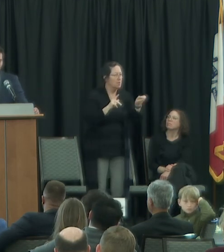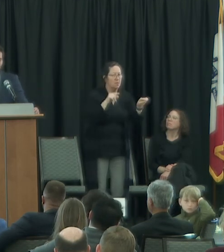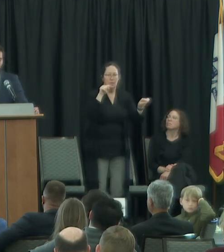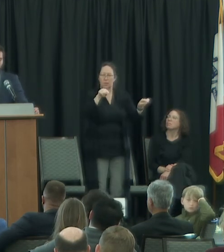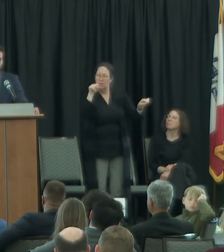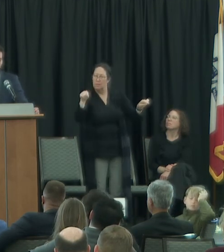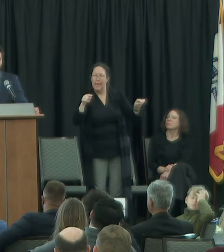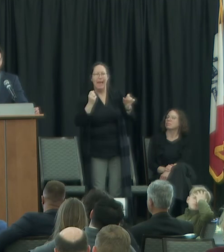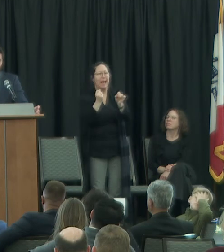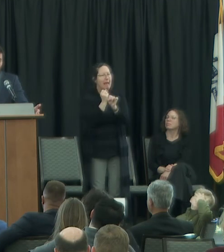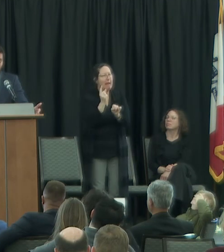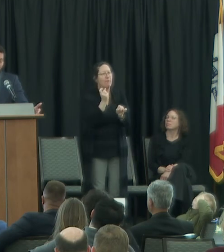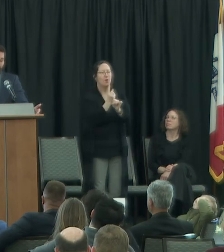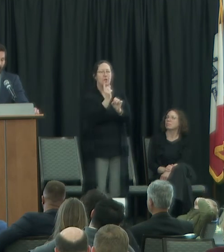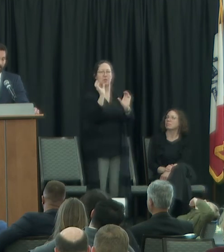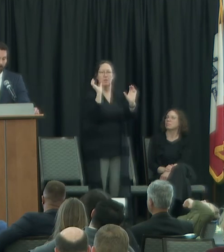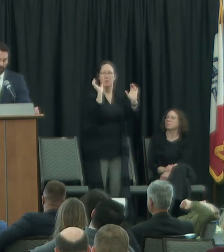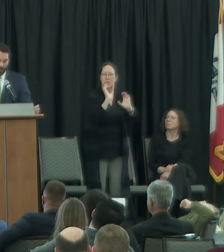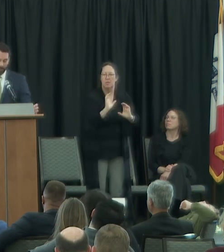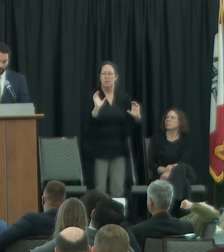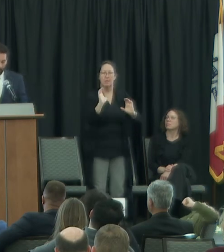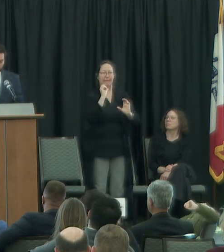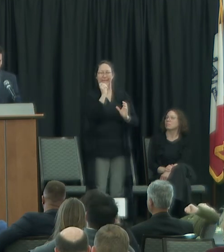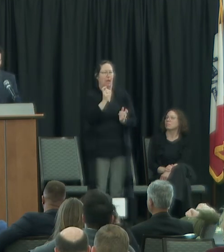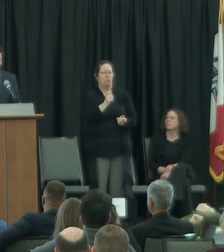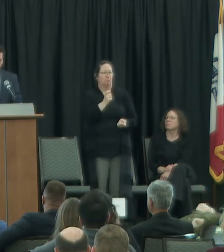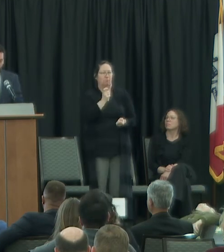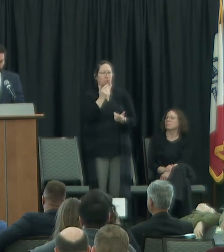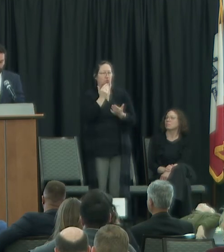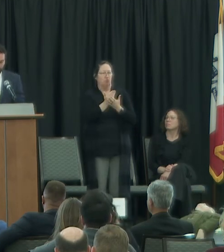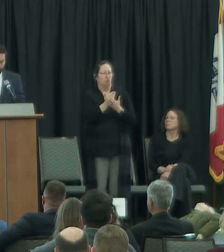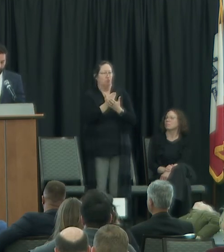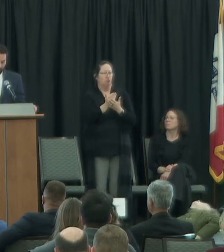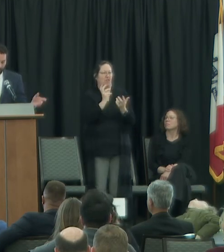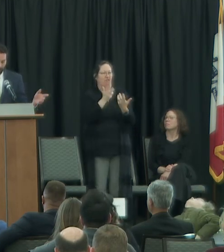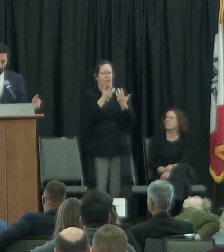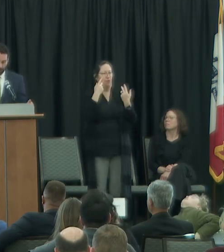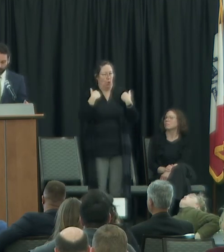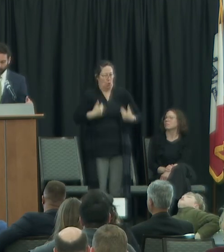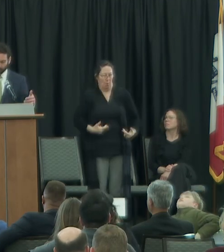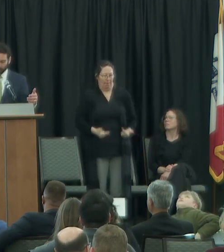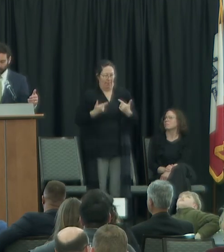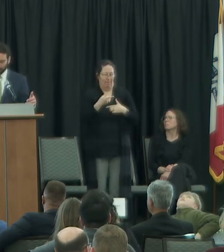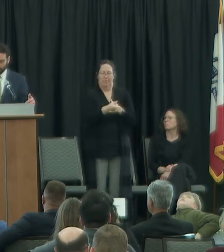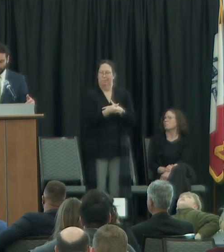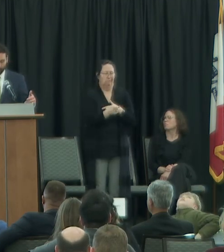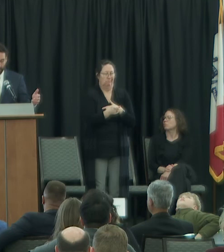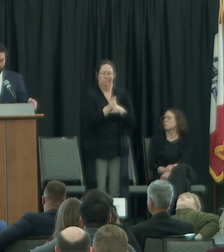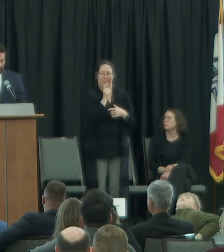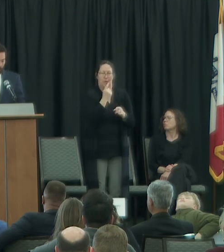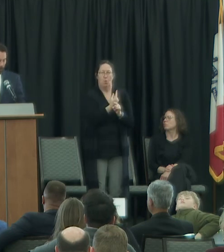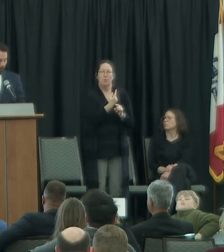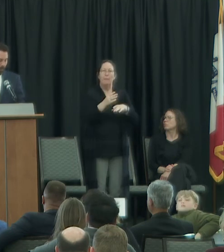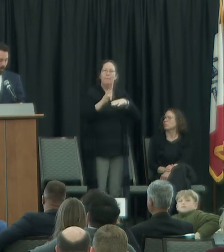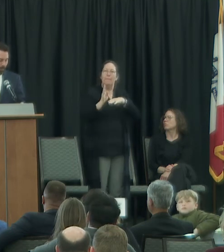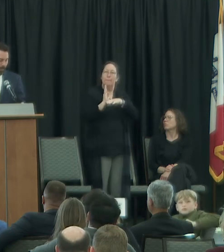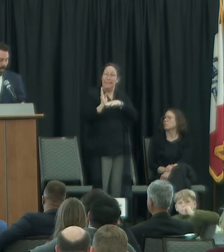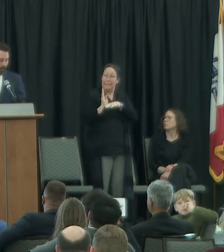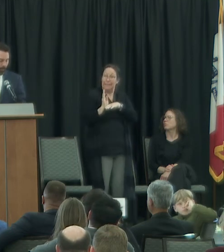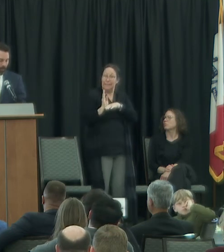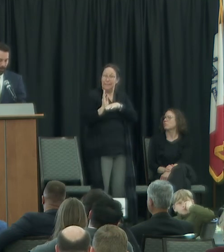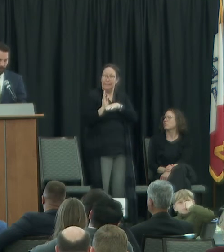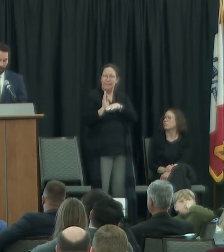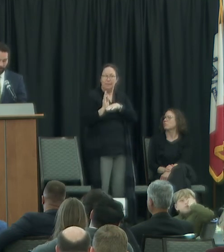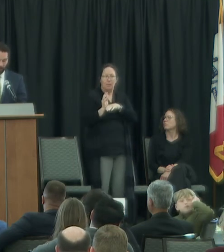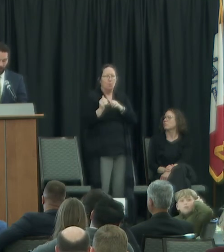downtown that, and many times, was not suitable for human habitation because they were a business at one point and not to